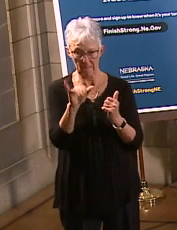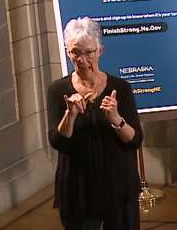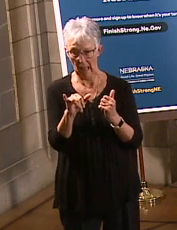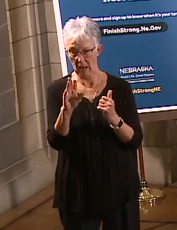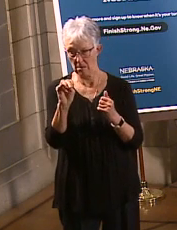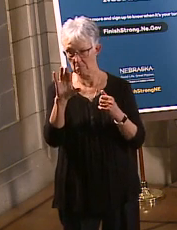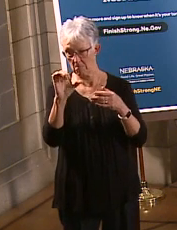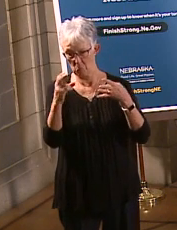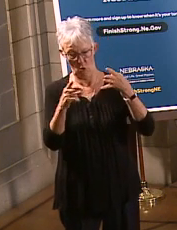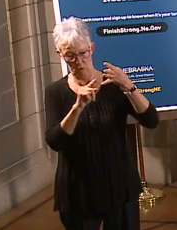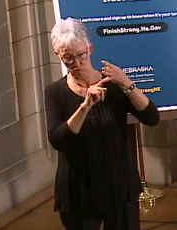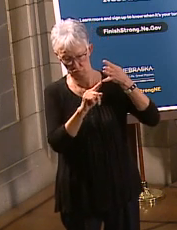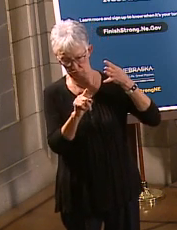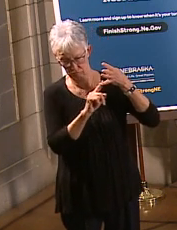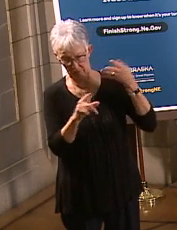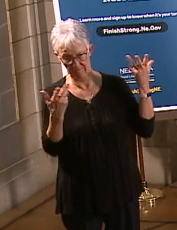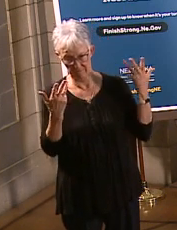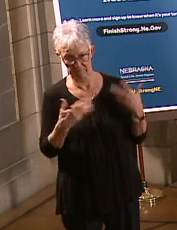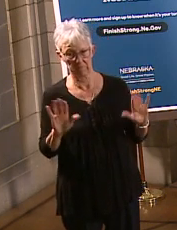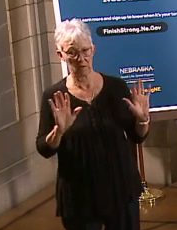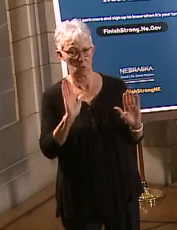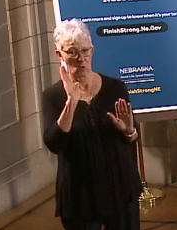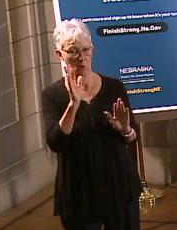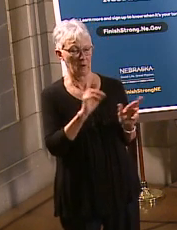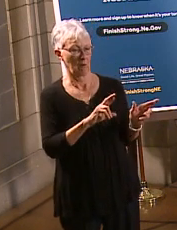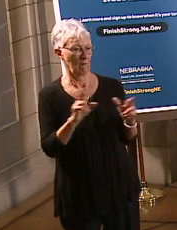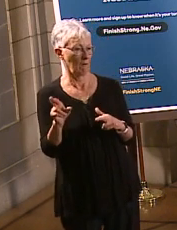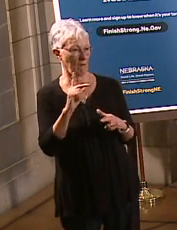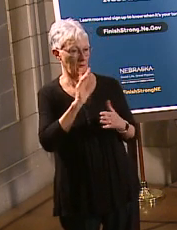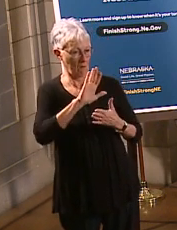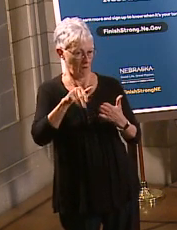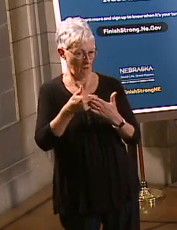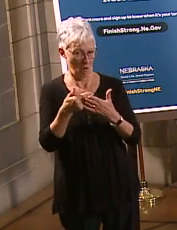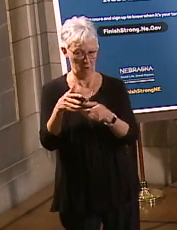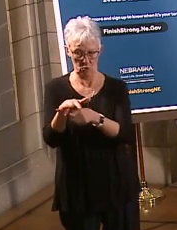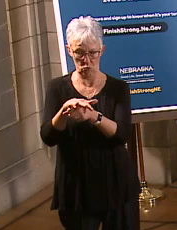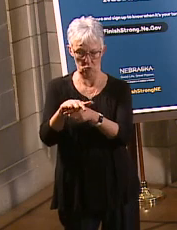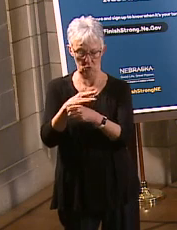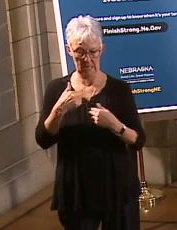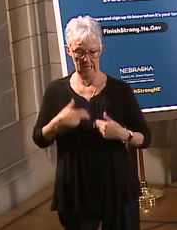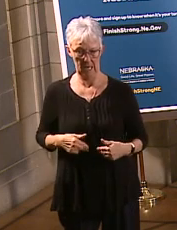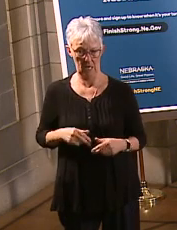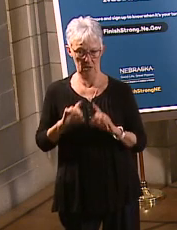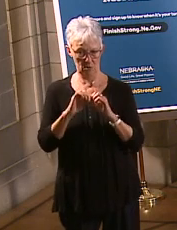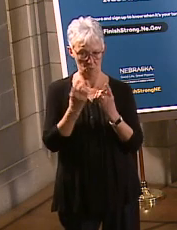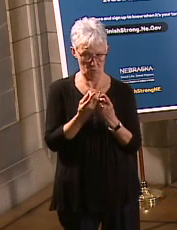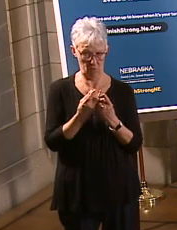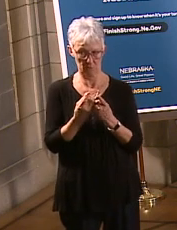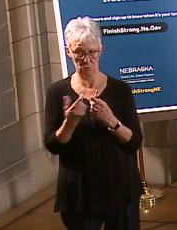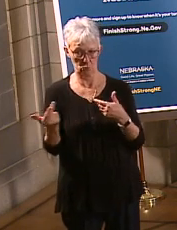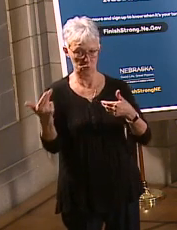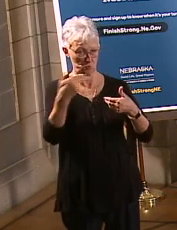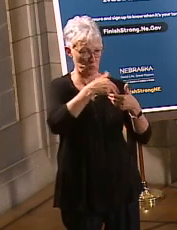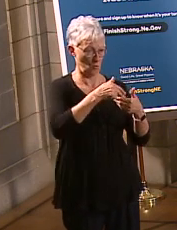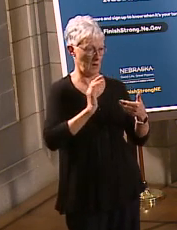March, we'll be bringing on all those local health departments, and as we do that, we can also bring on pharmacies as well.